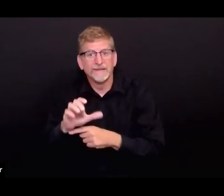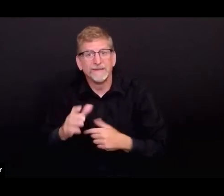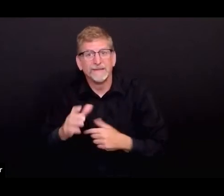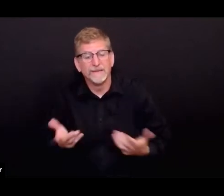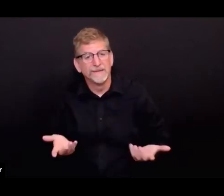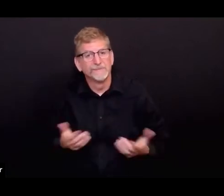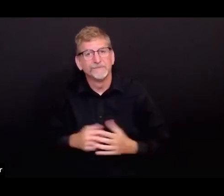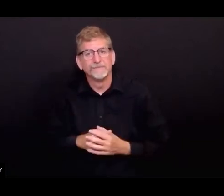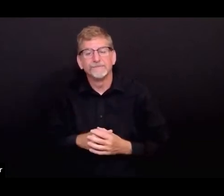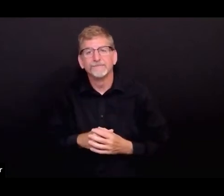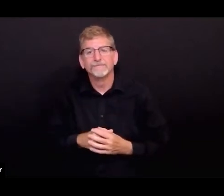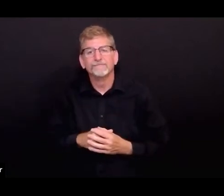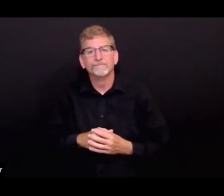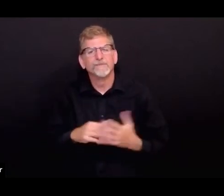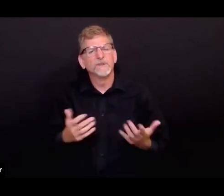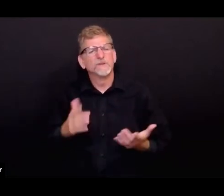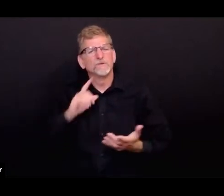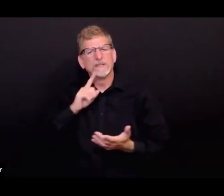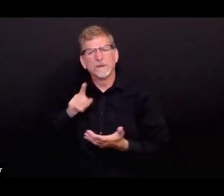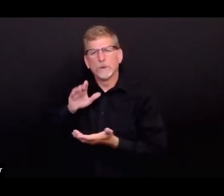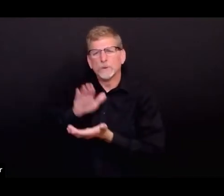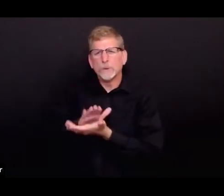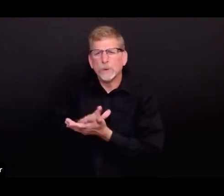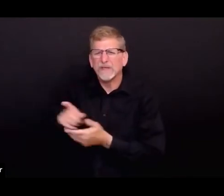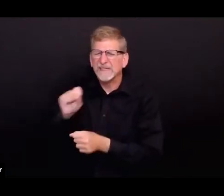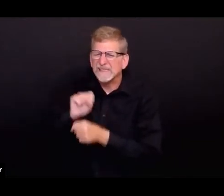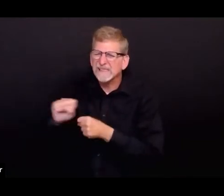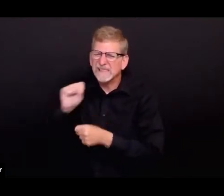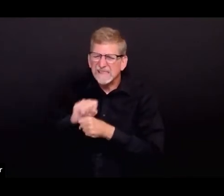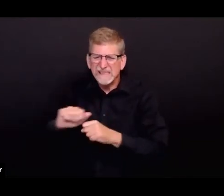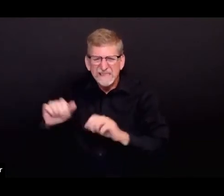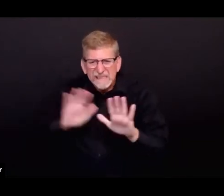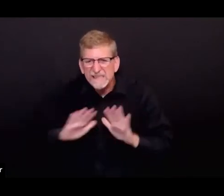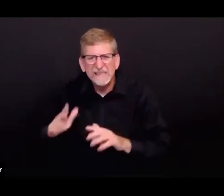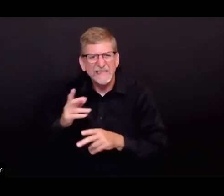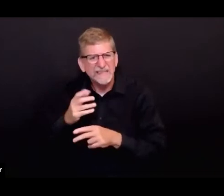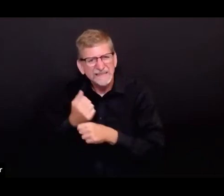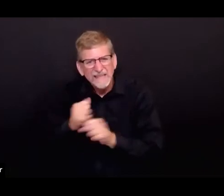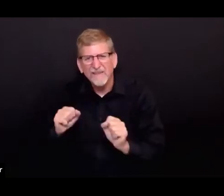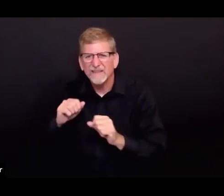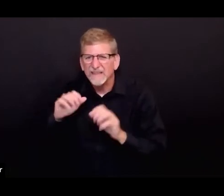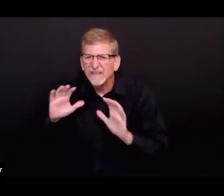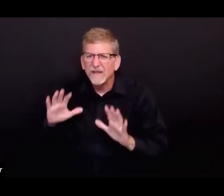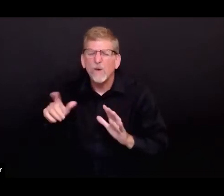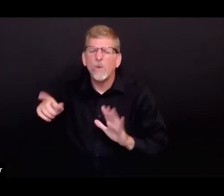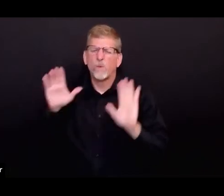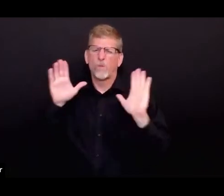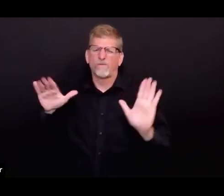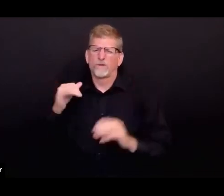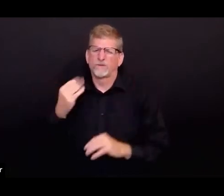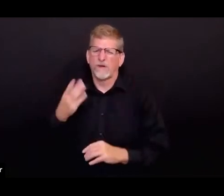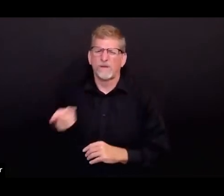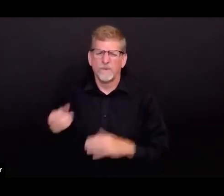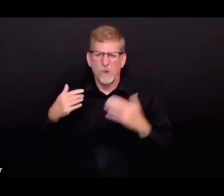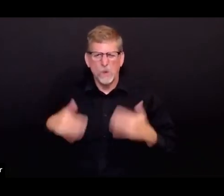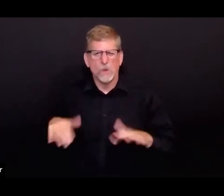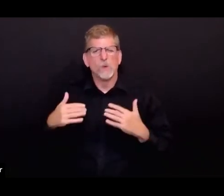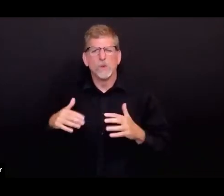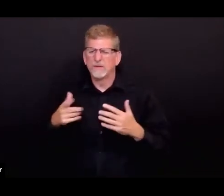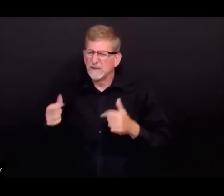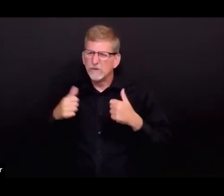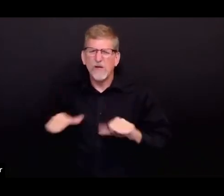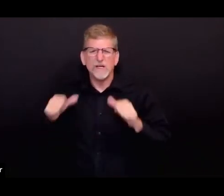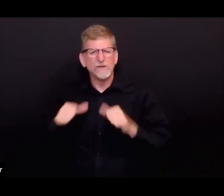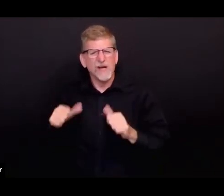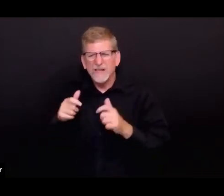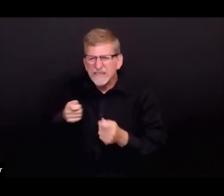so hard and really doing a phenomenal job of trying to really manage case growth within